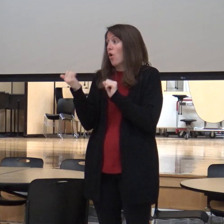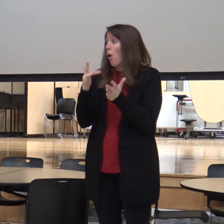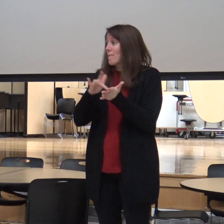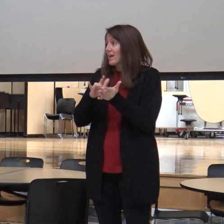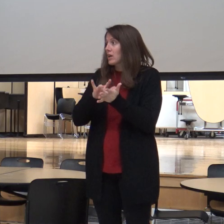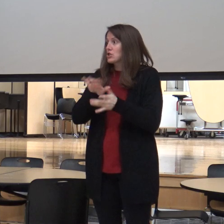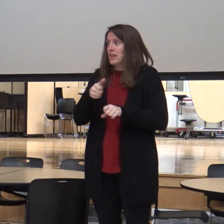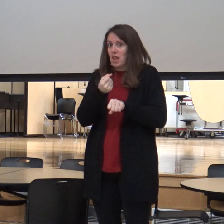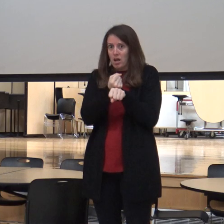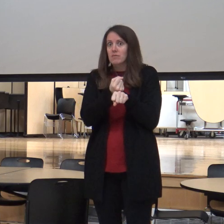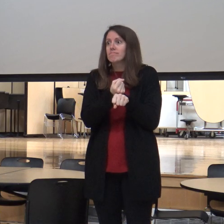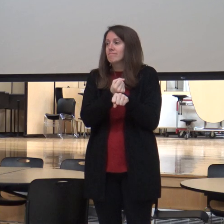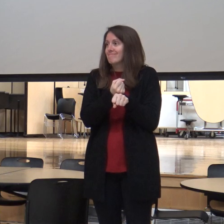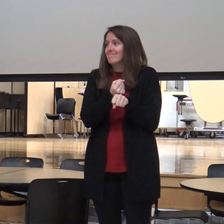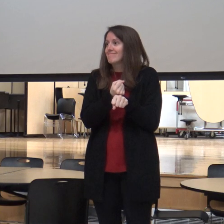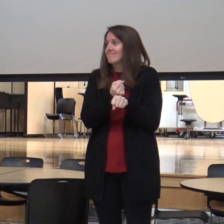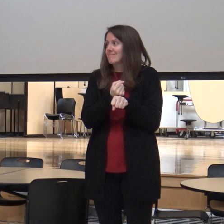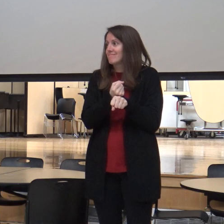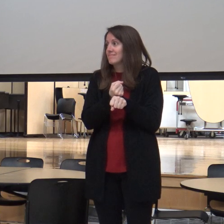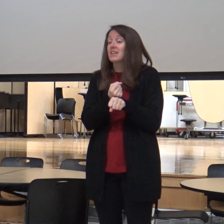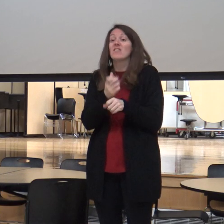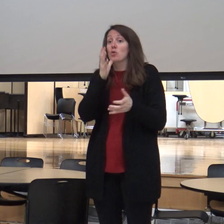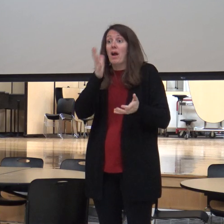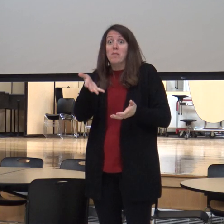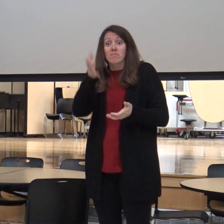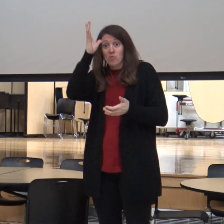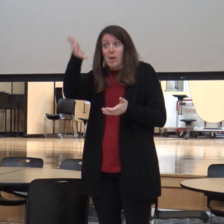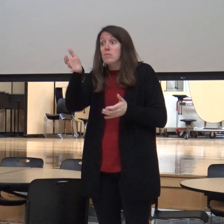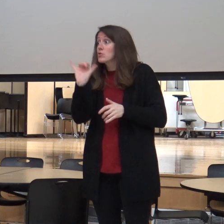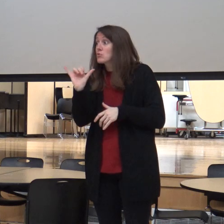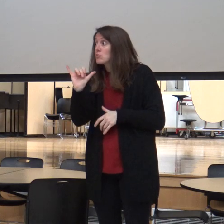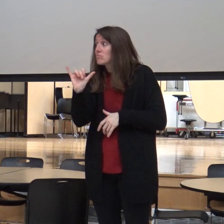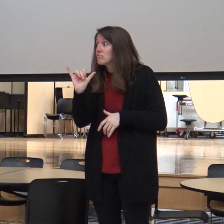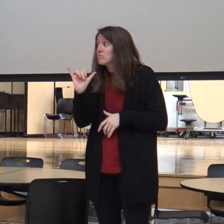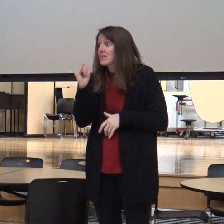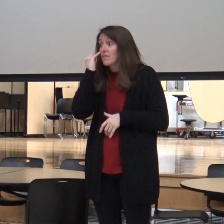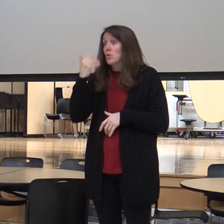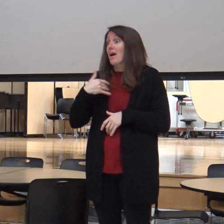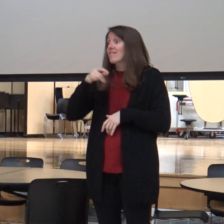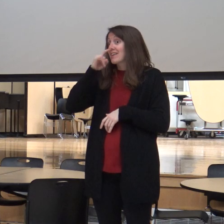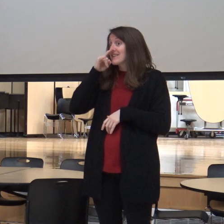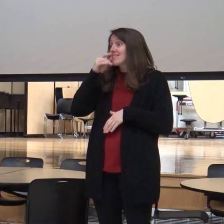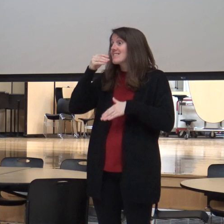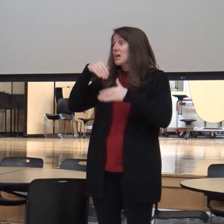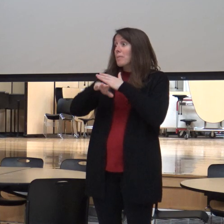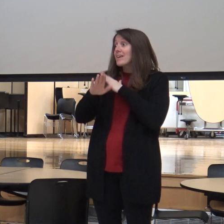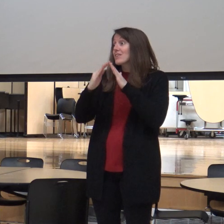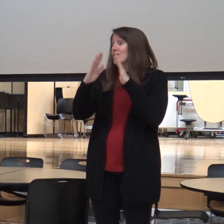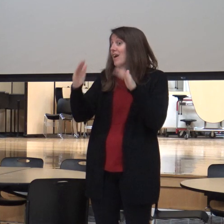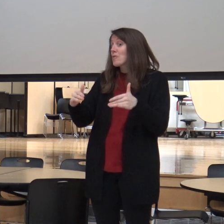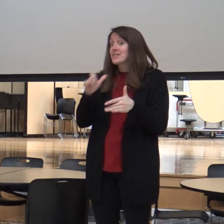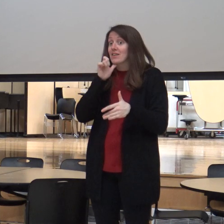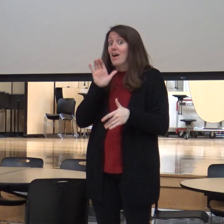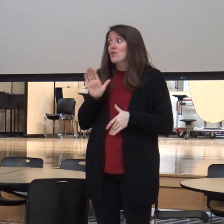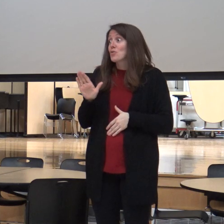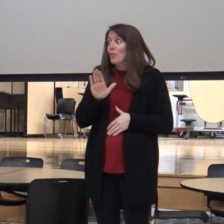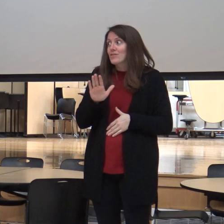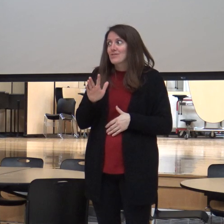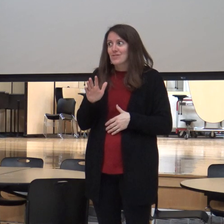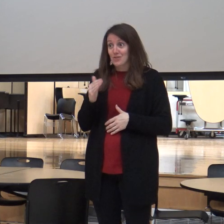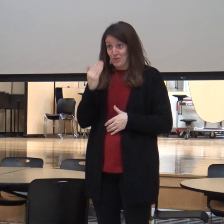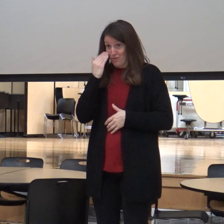Even grandparents. If you have any kids coming in, because again, they bring friends over, do you know what their state of mind is every time they come over? And